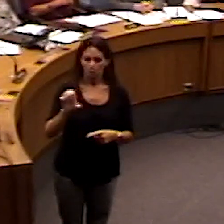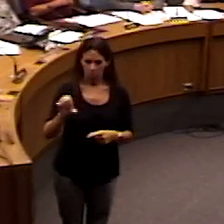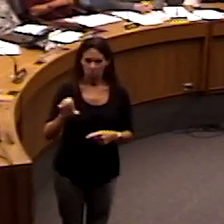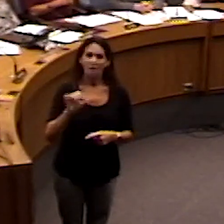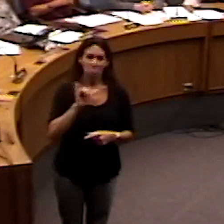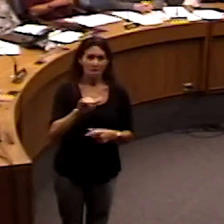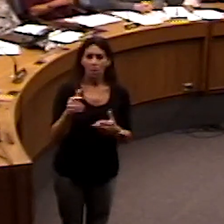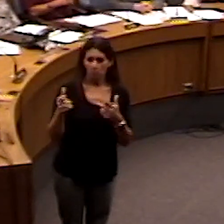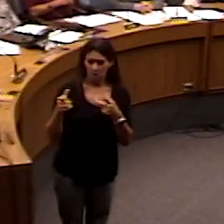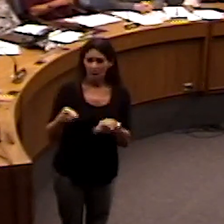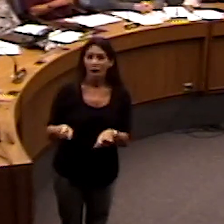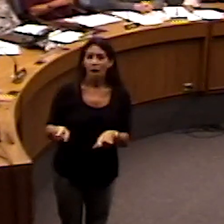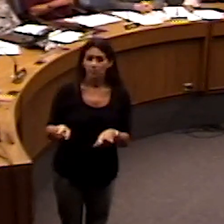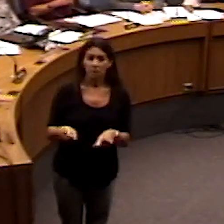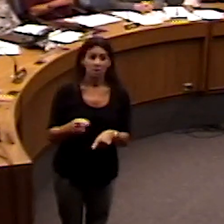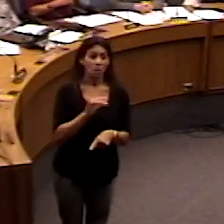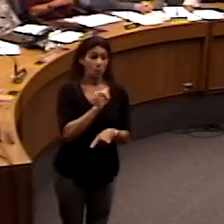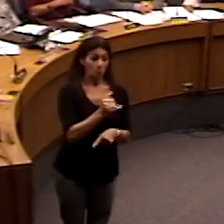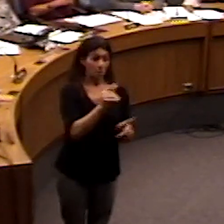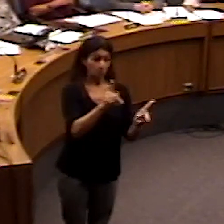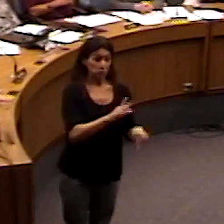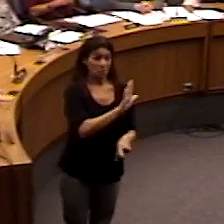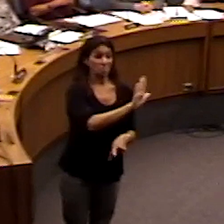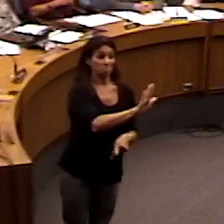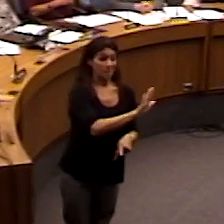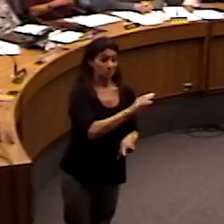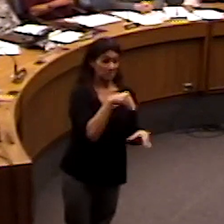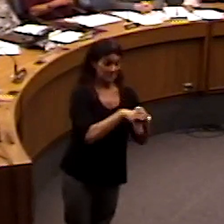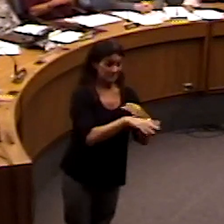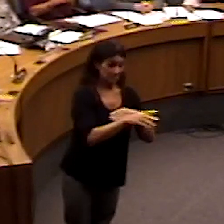store attempting to shoplift.